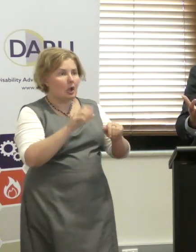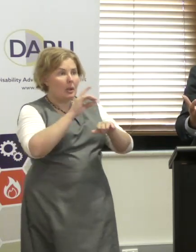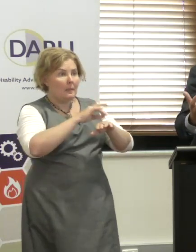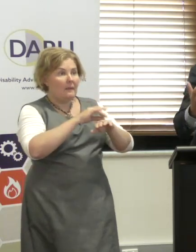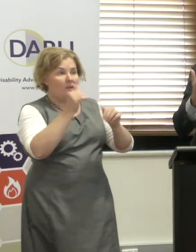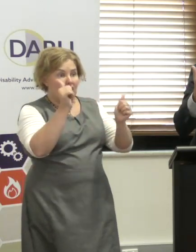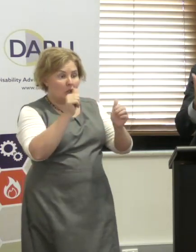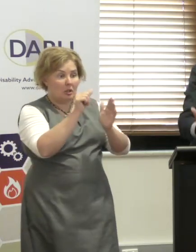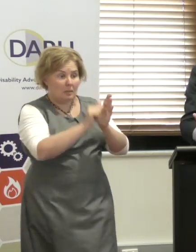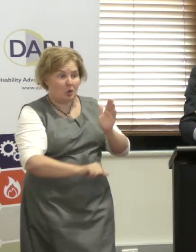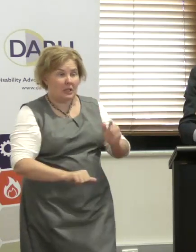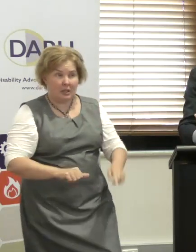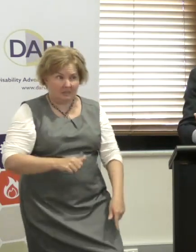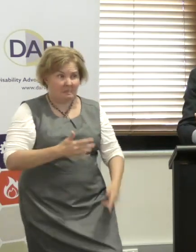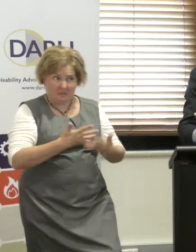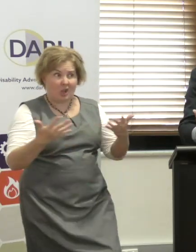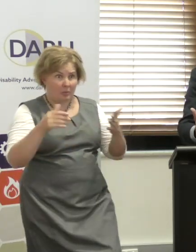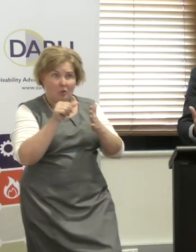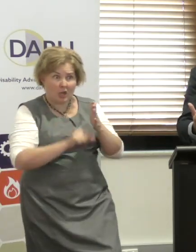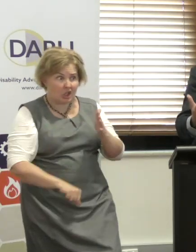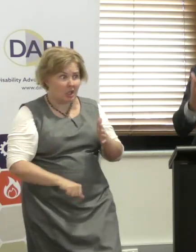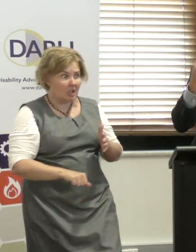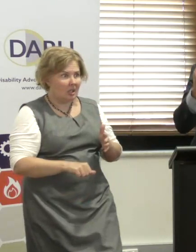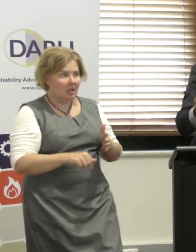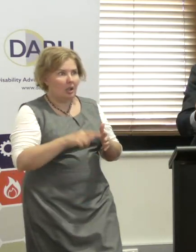okay, why don't we know this stuff?